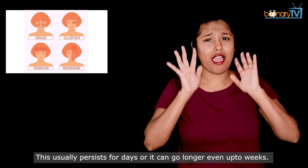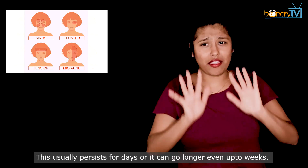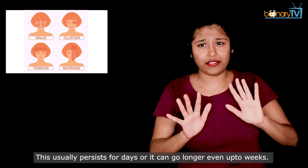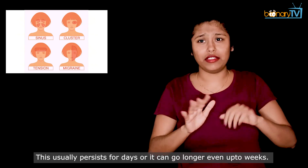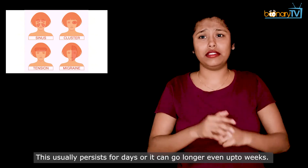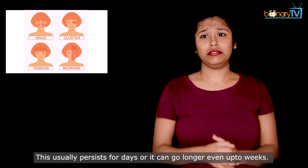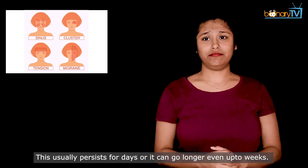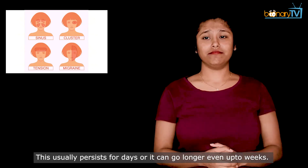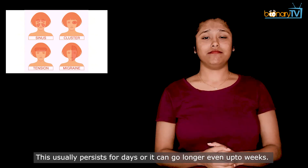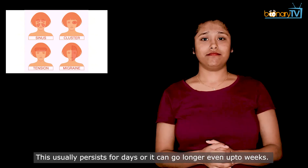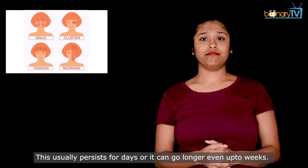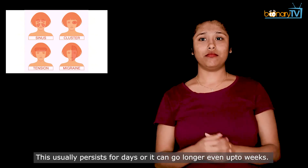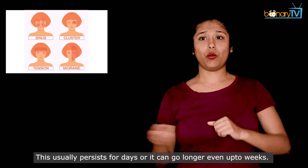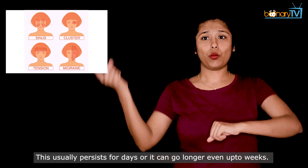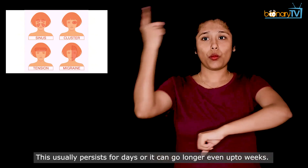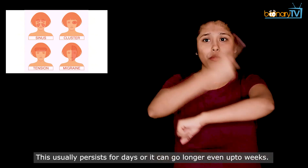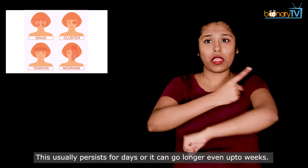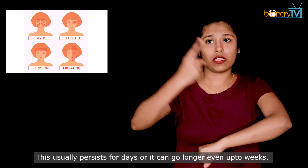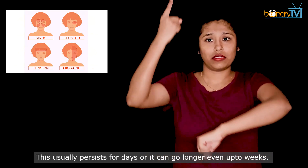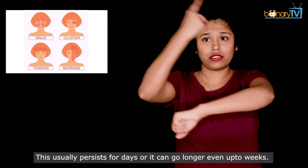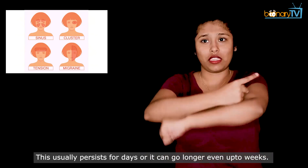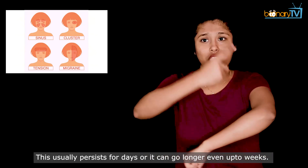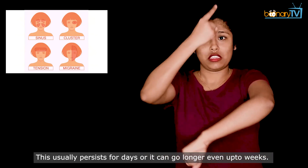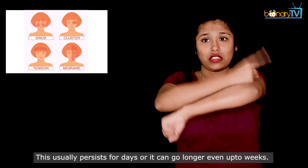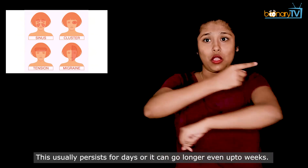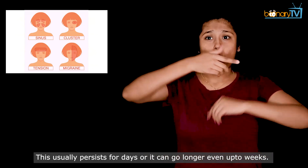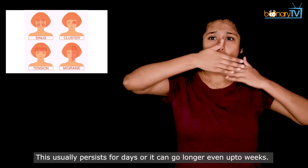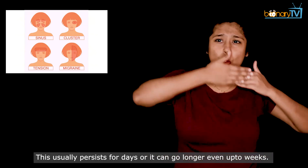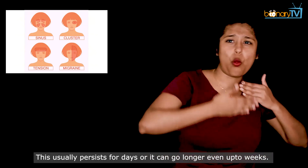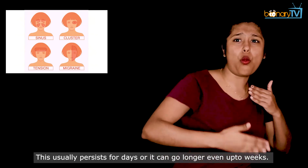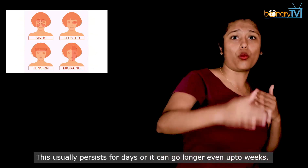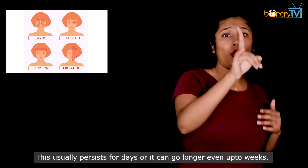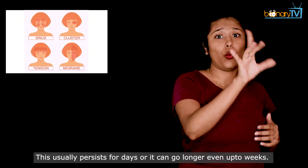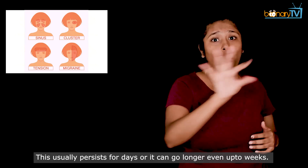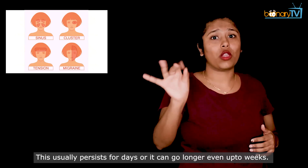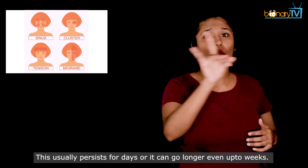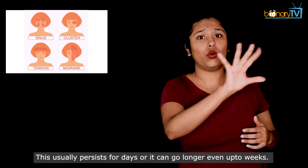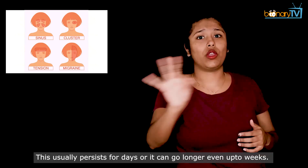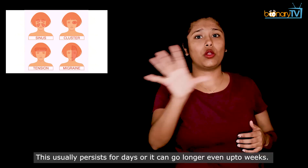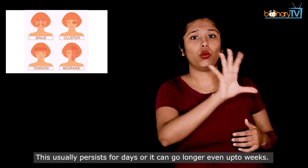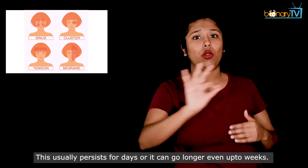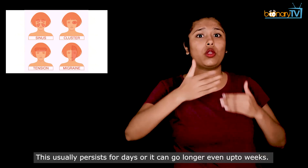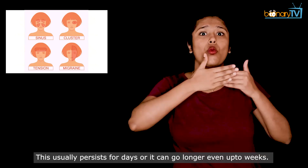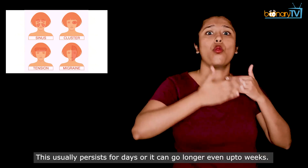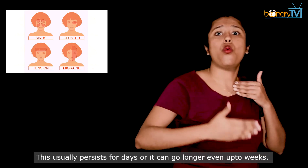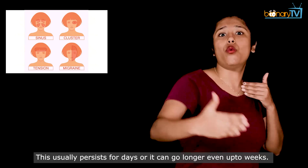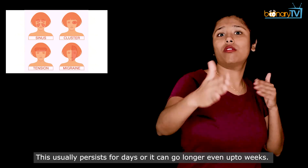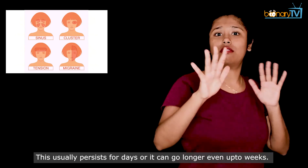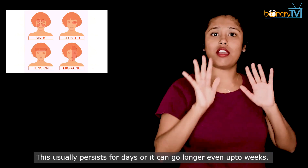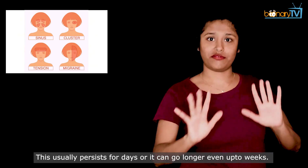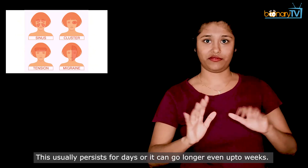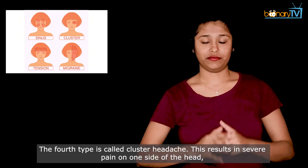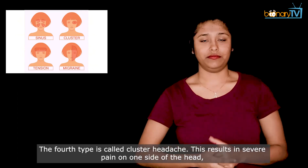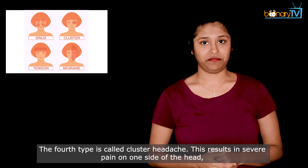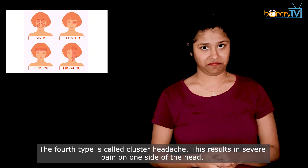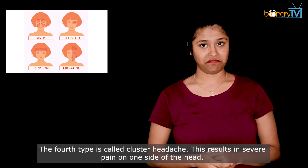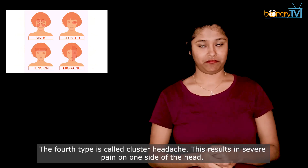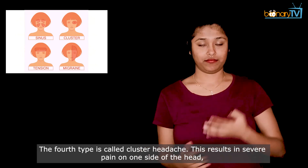persists for days, or it can go longer up to even weeks. The fourth type